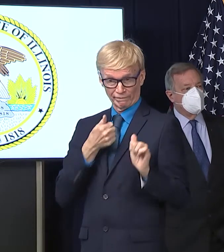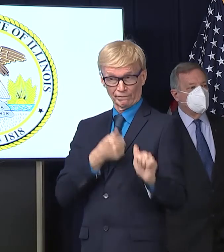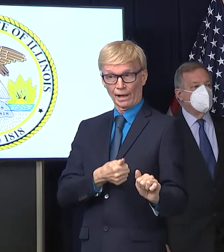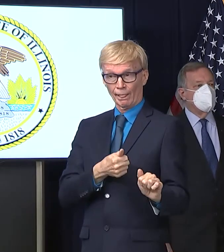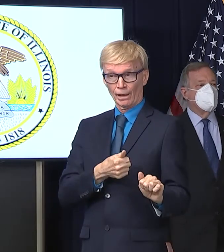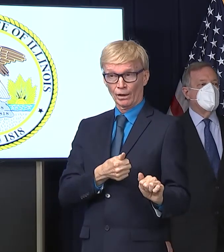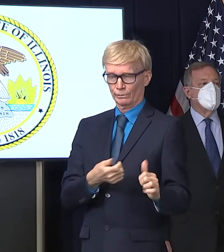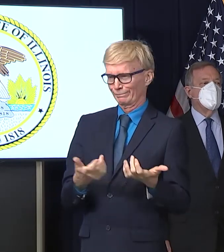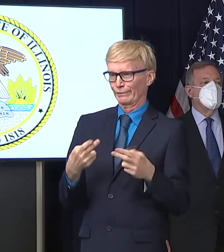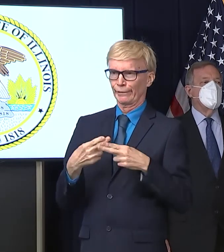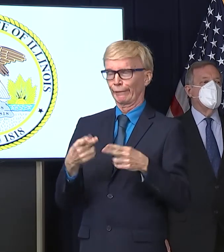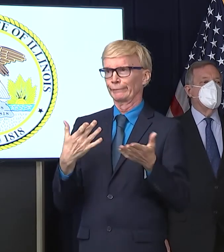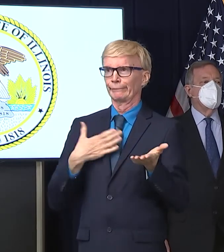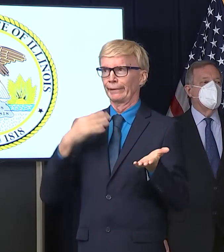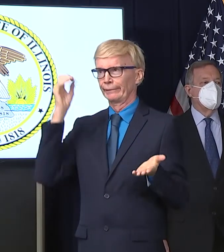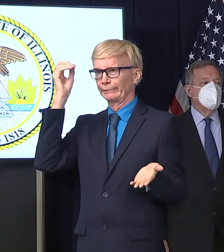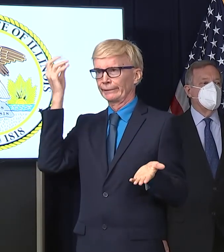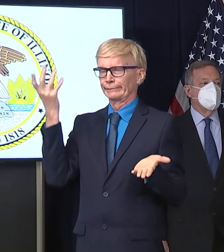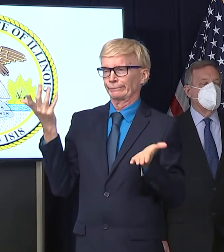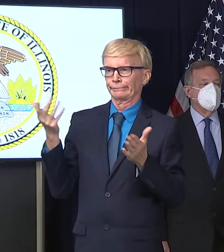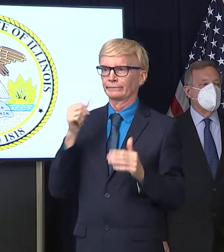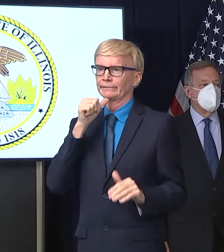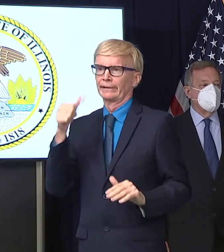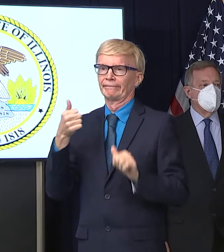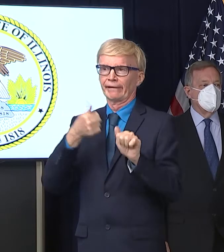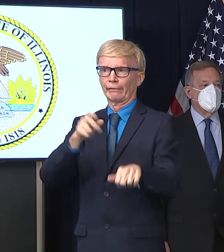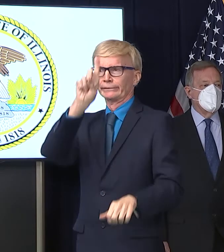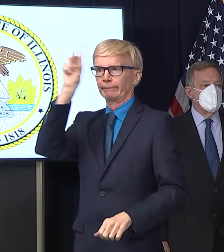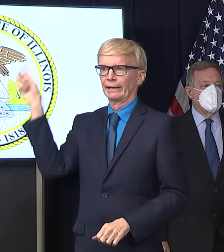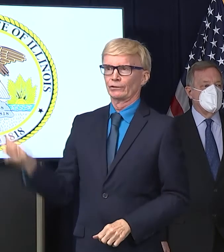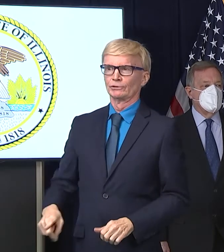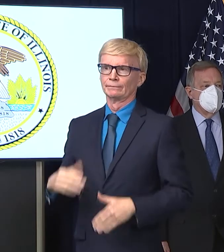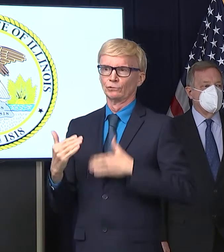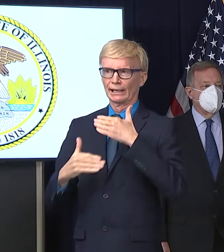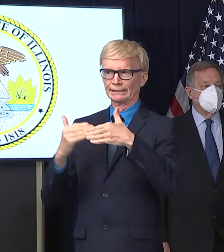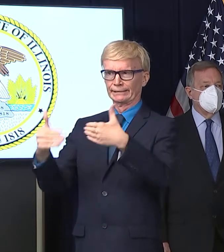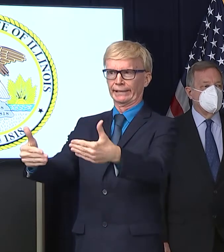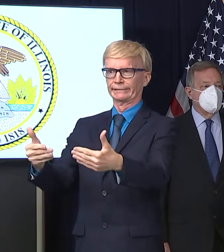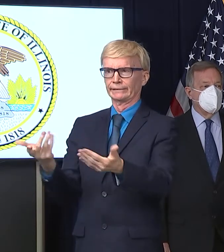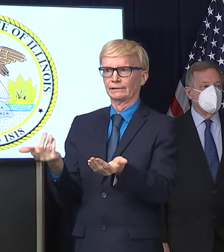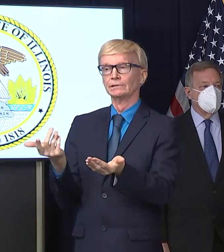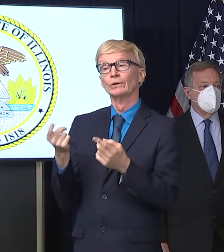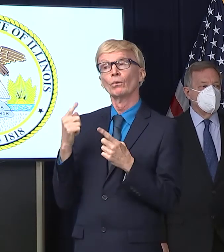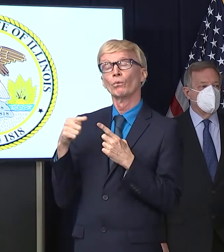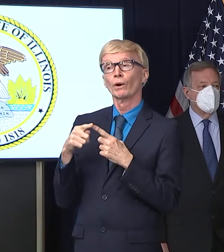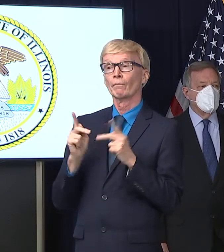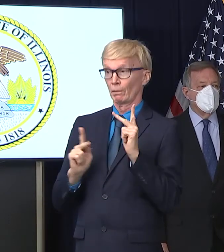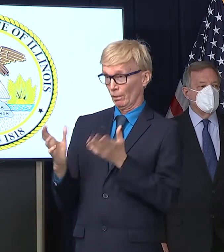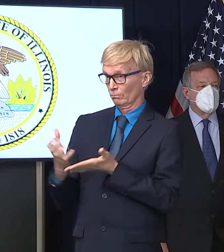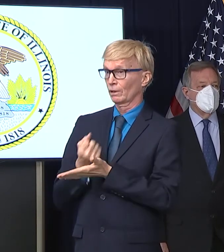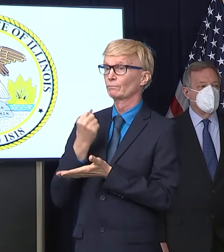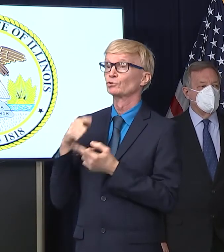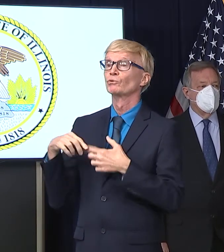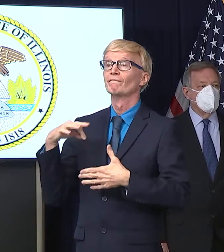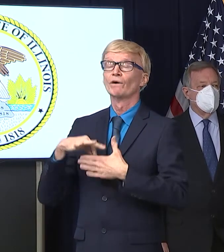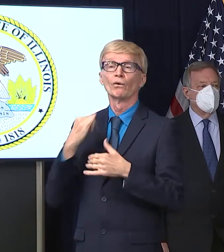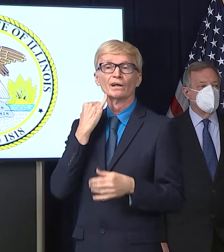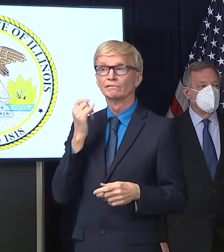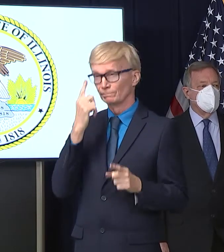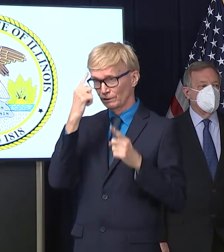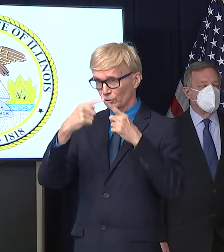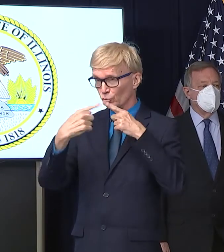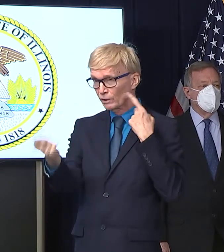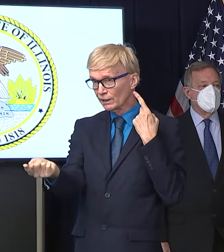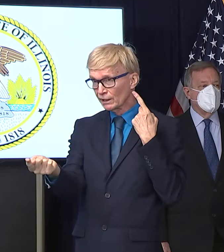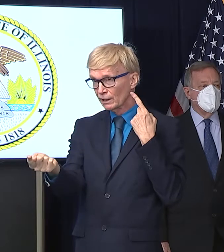view, anti-democratic processes when people have the opportunity to vote. If they don't agree on a